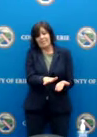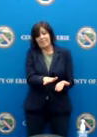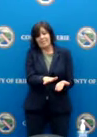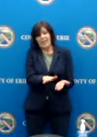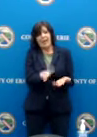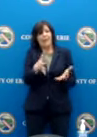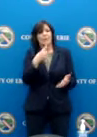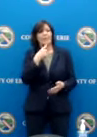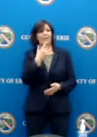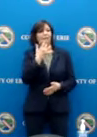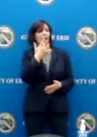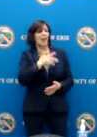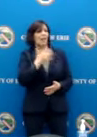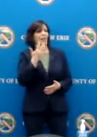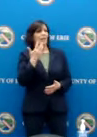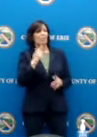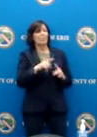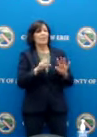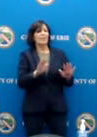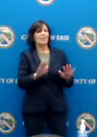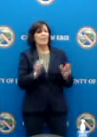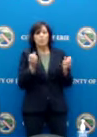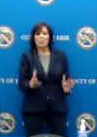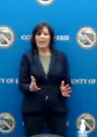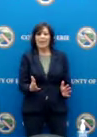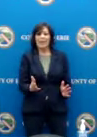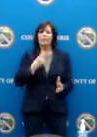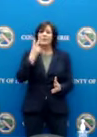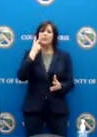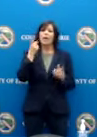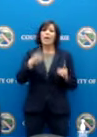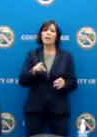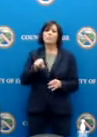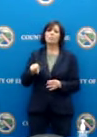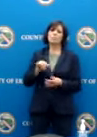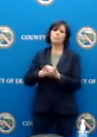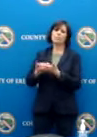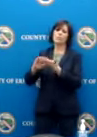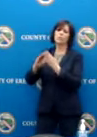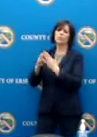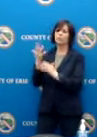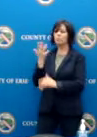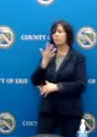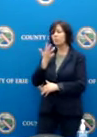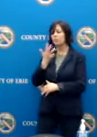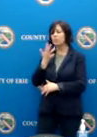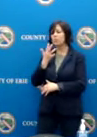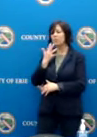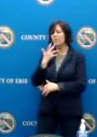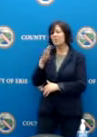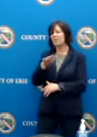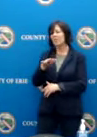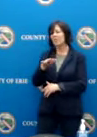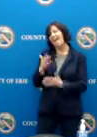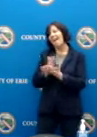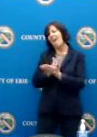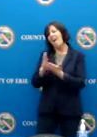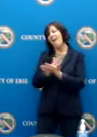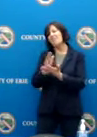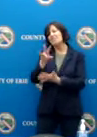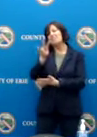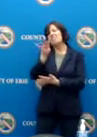we're lucky, because any death is one death too many, but if you see what's happening downstate and how on average there's been about 780 people dying